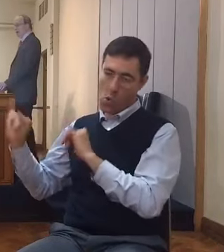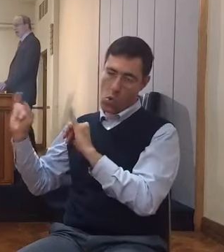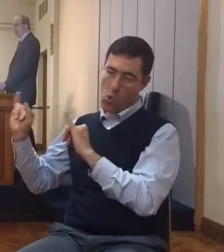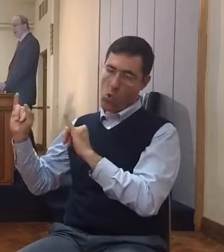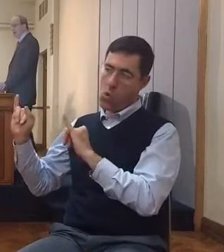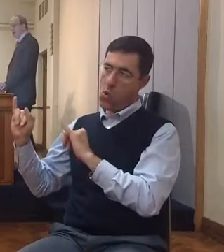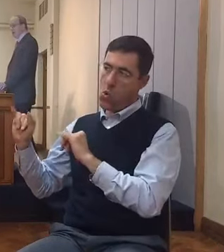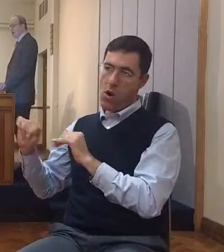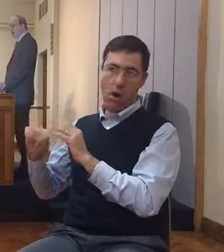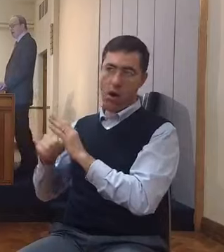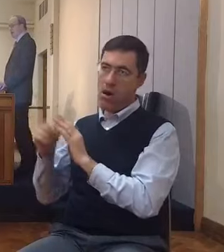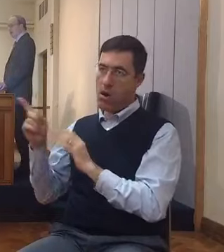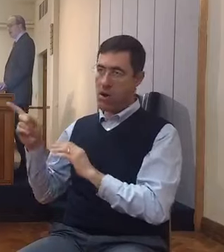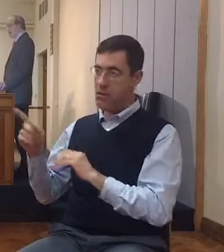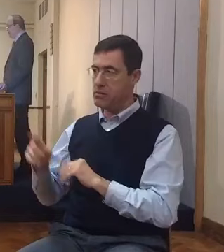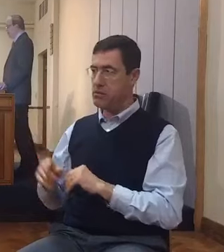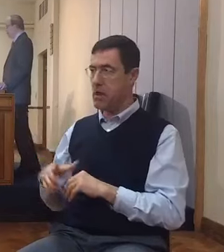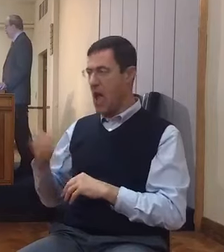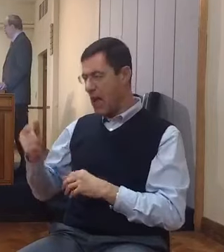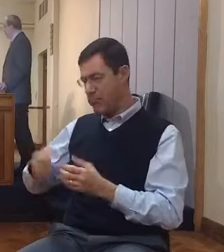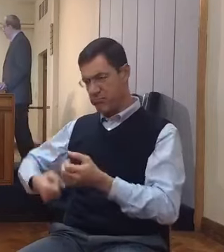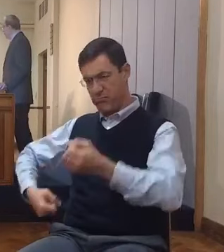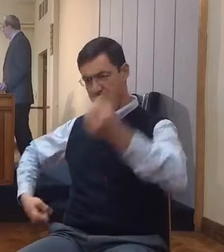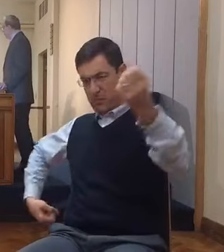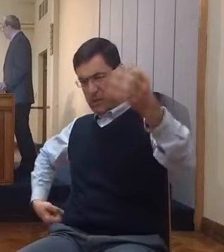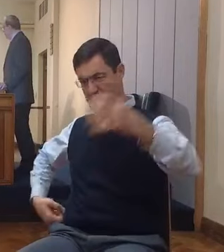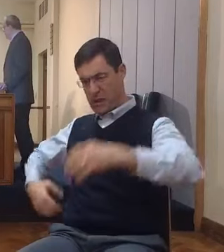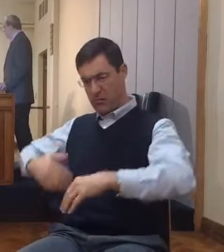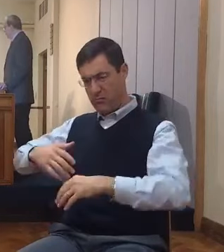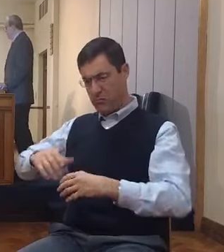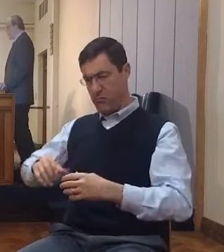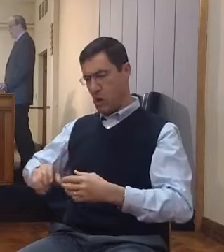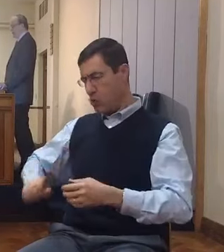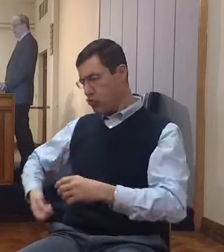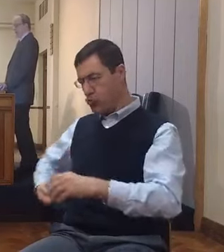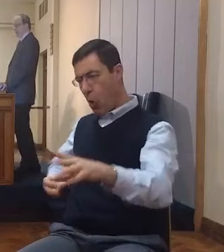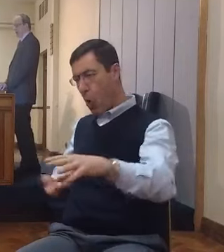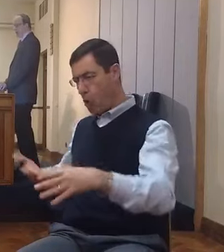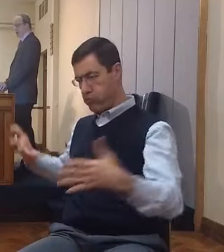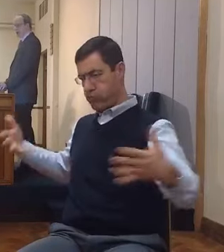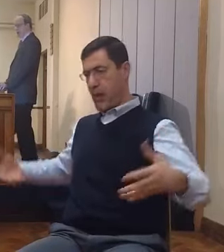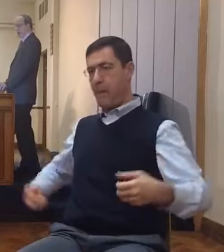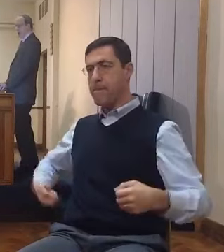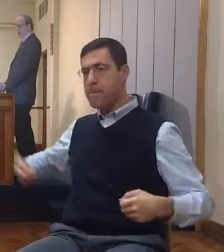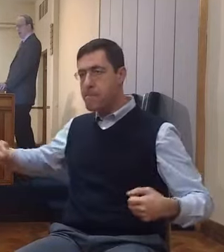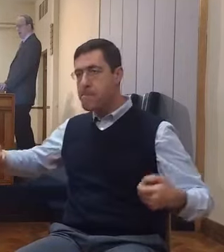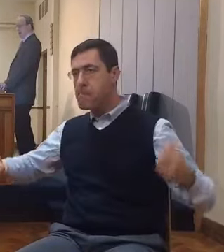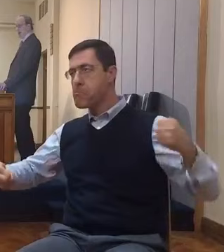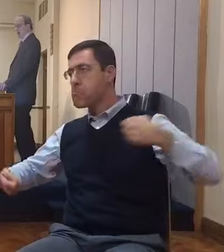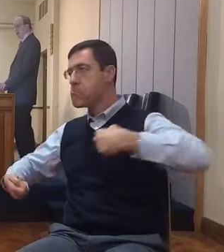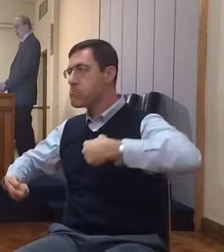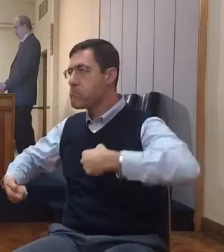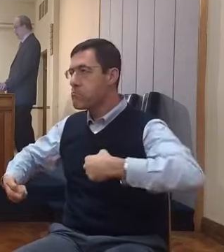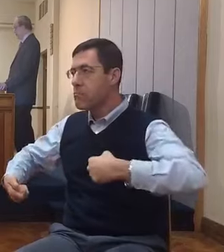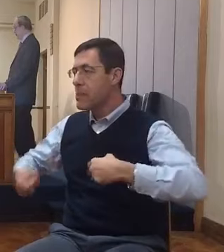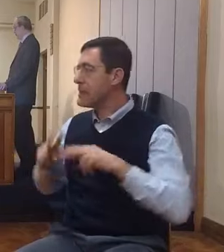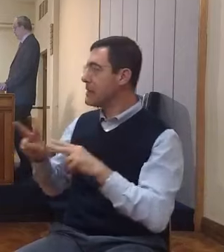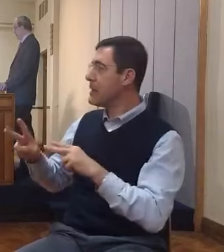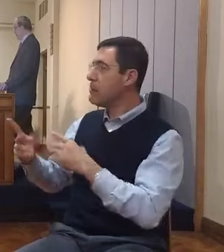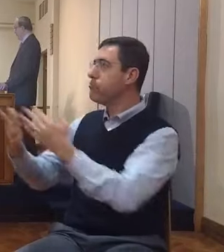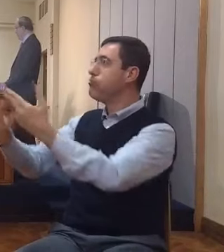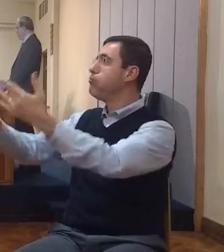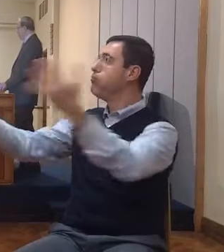and javelins and swords and so on, to see thousands of huge men like that facing